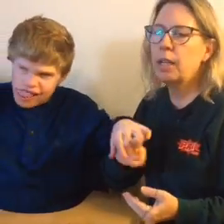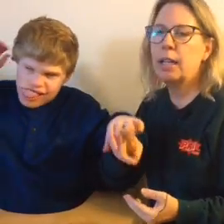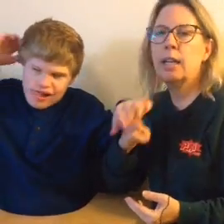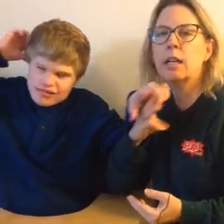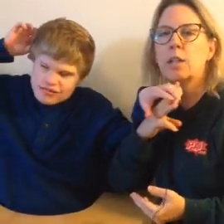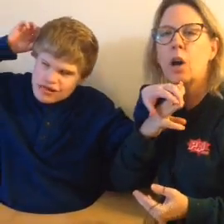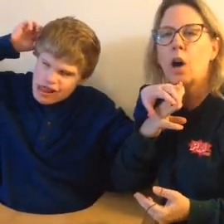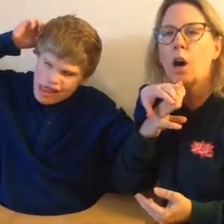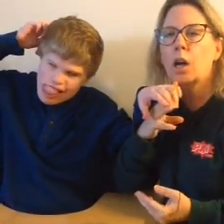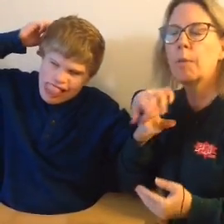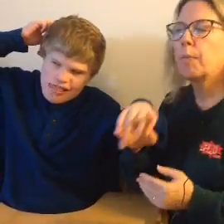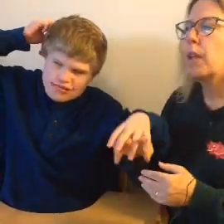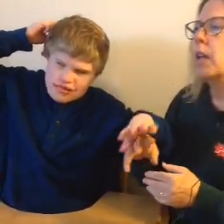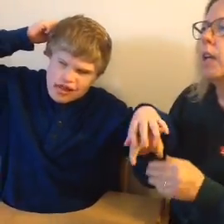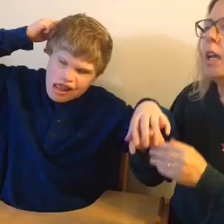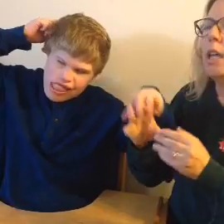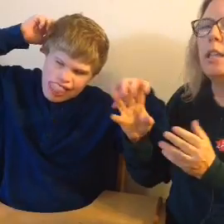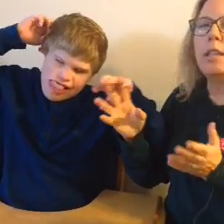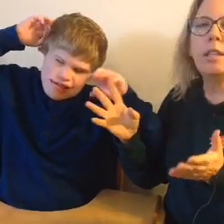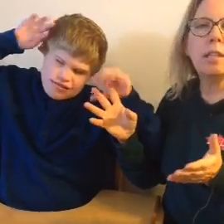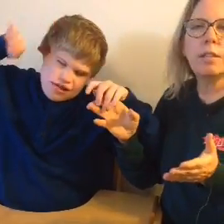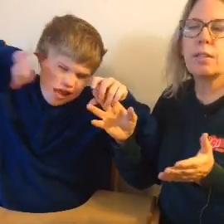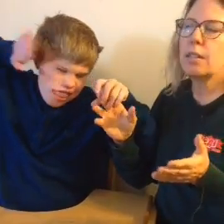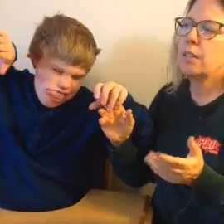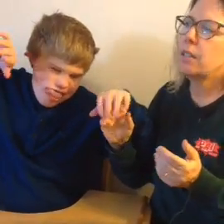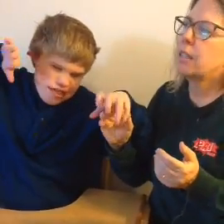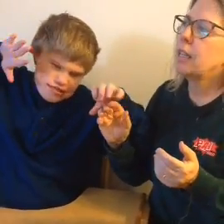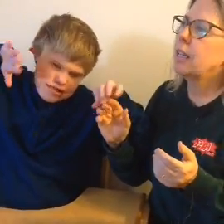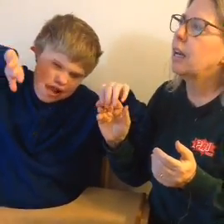we talk. This is the